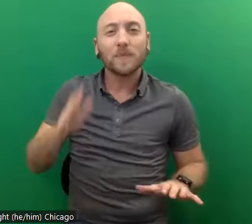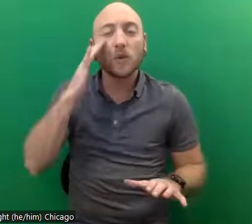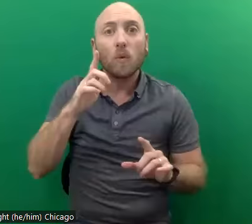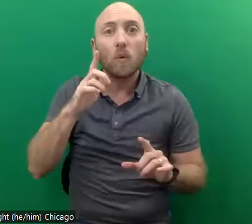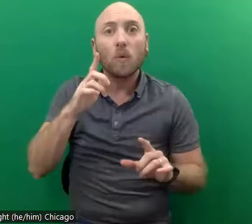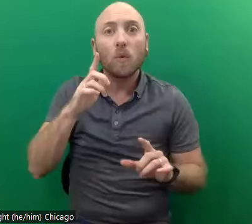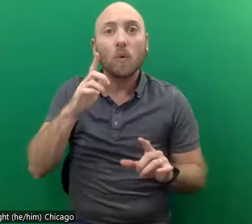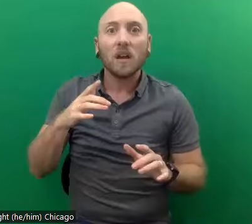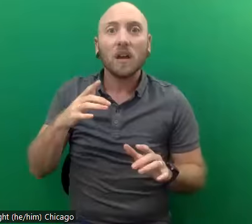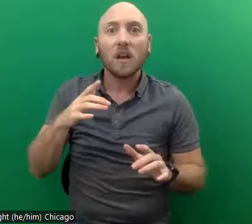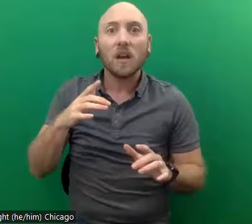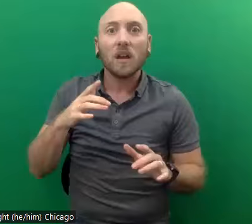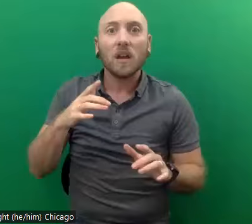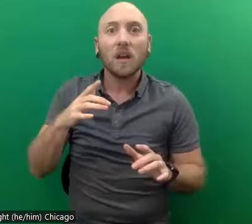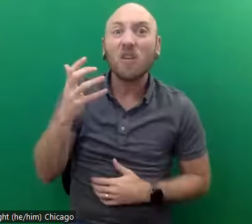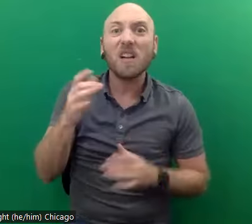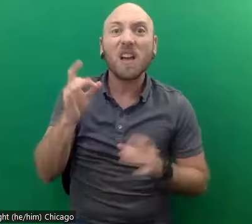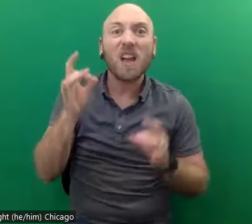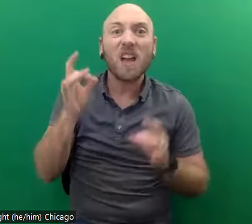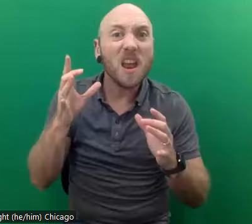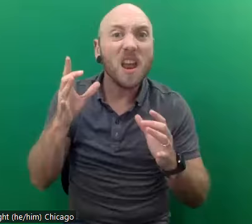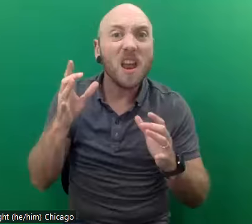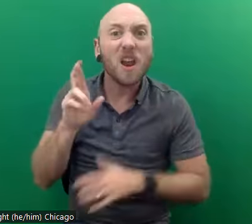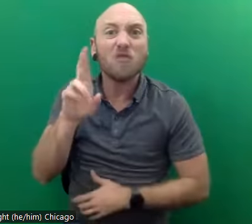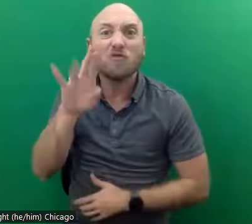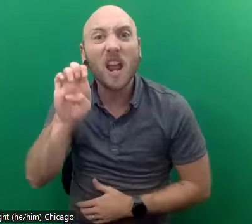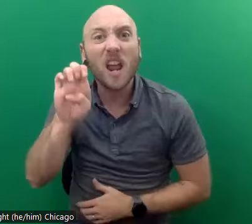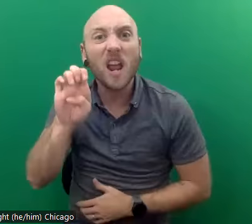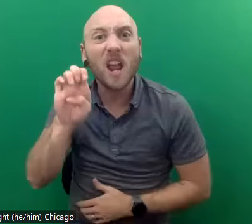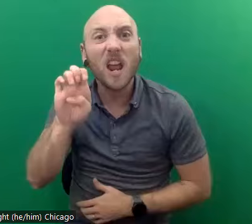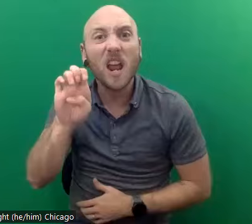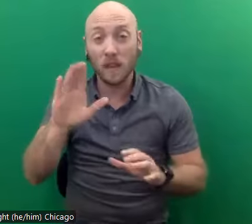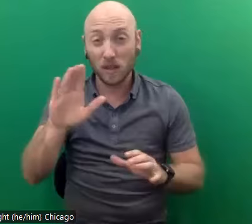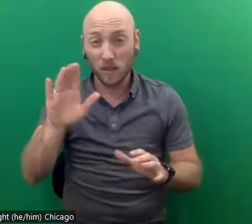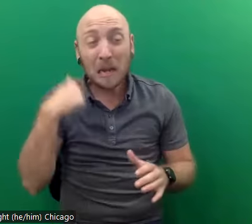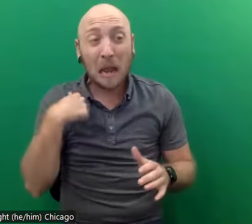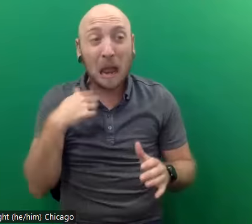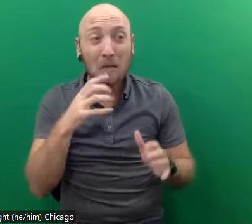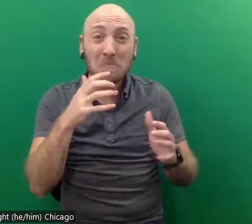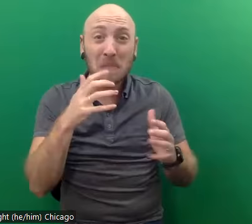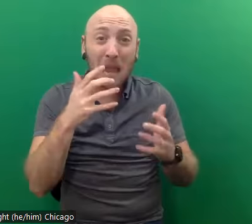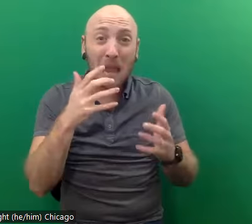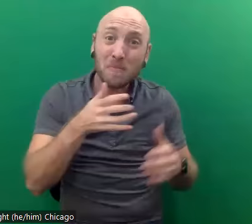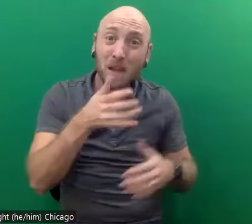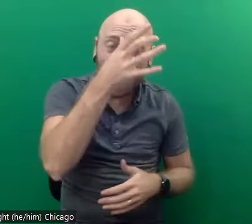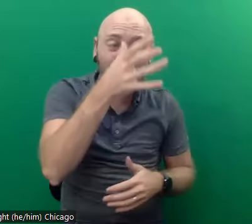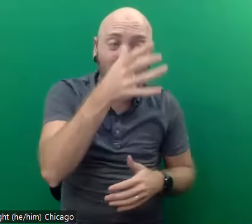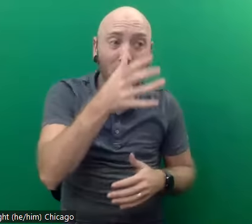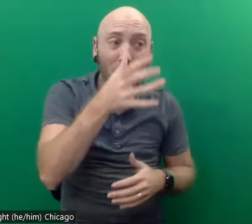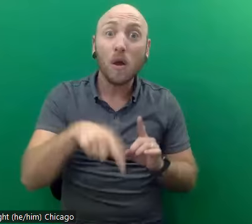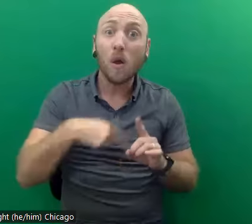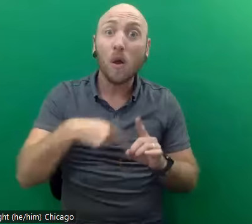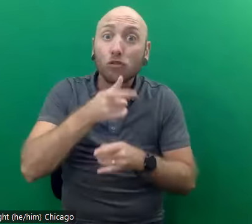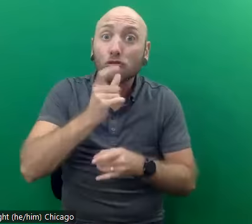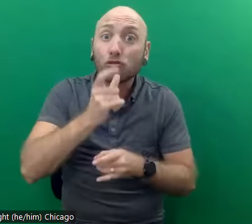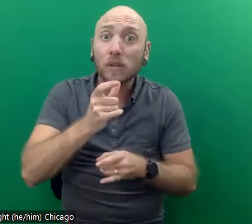I didn't feel hatred that I had towards my father. I didn't feel sadness, and I didn't feel depressed, because that alcohol